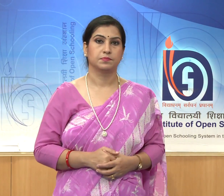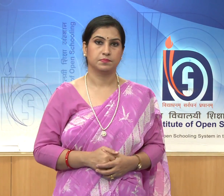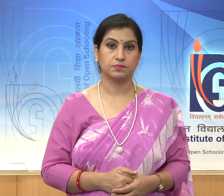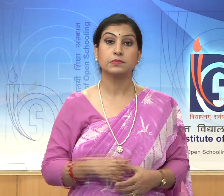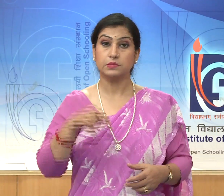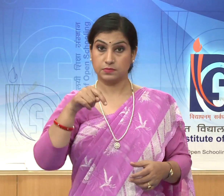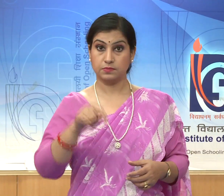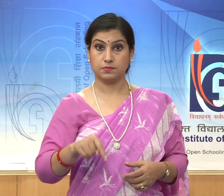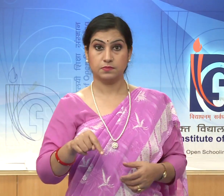This will